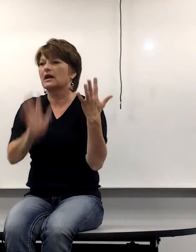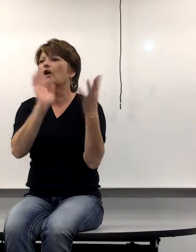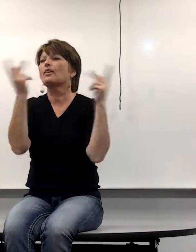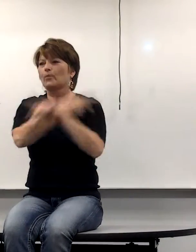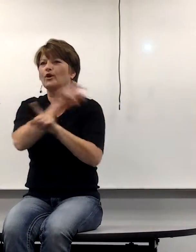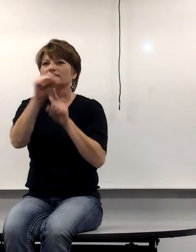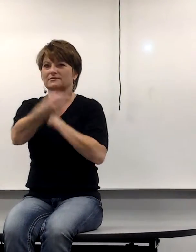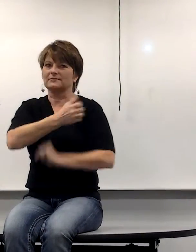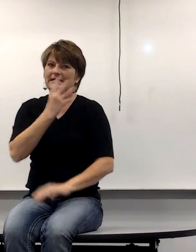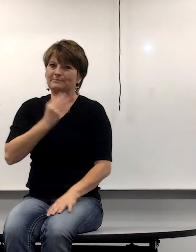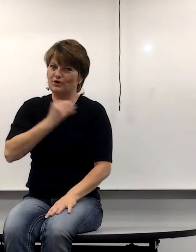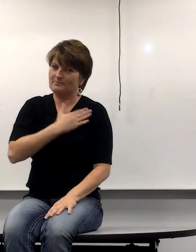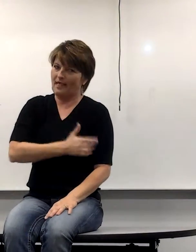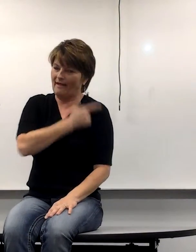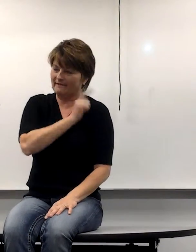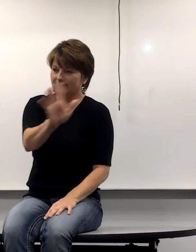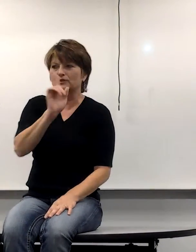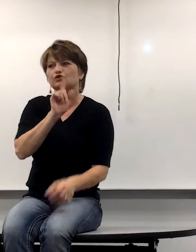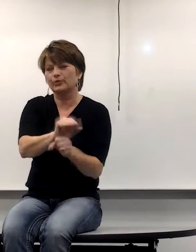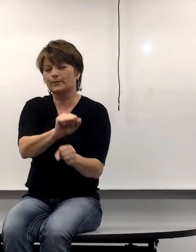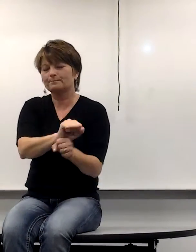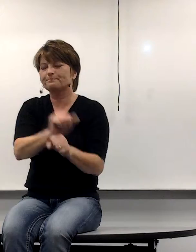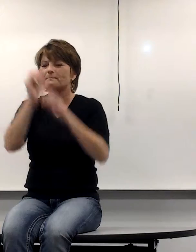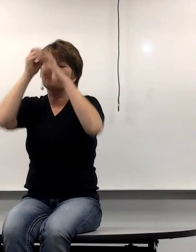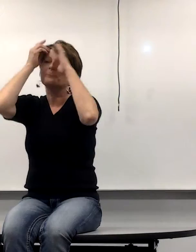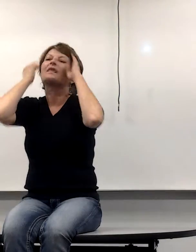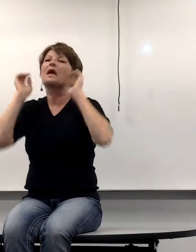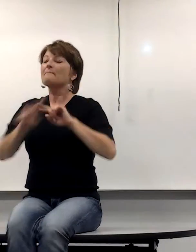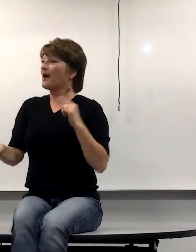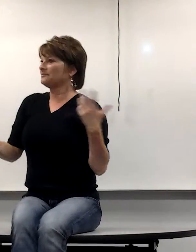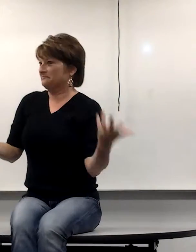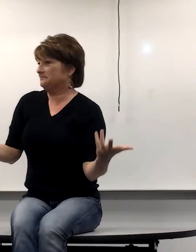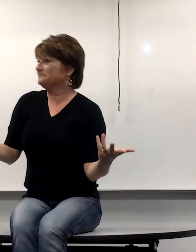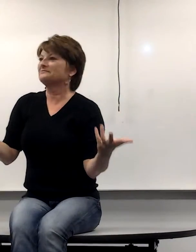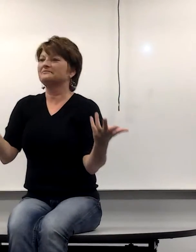I felt terrible. I was depressed. It was a horrible experience.